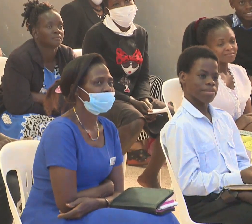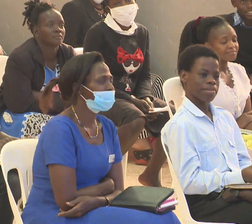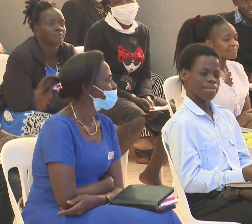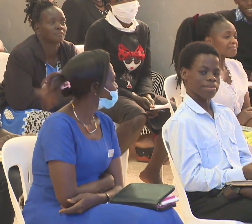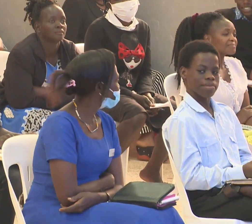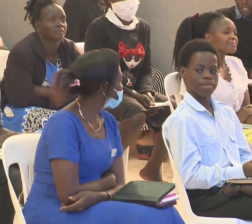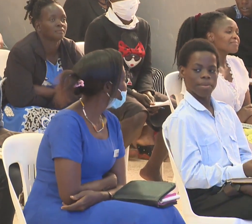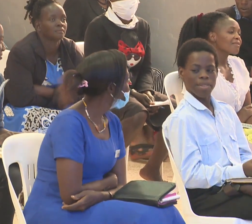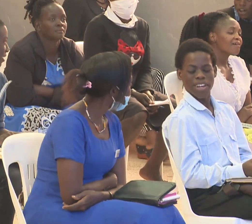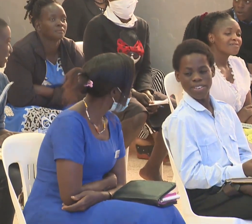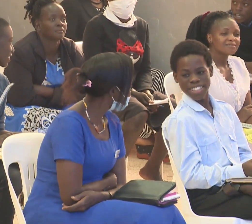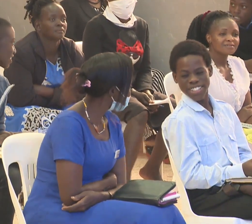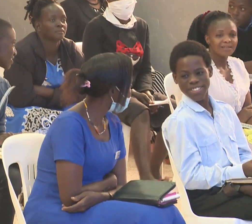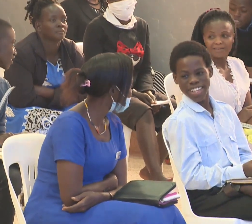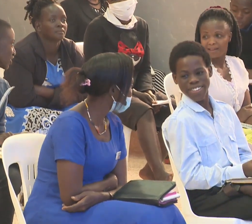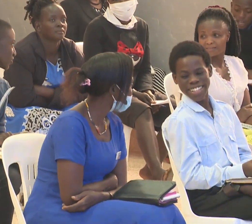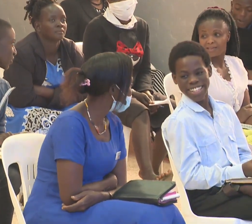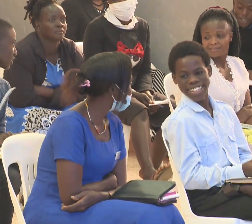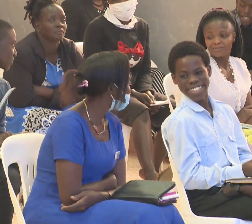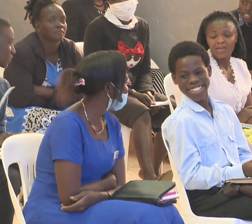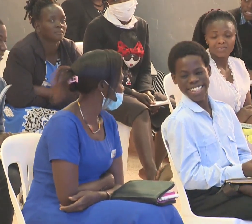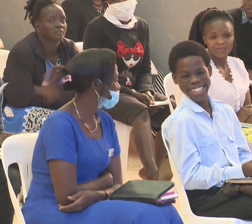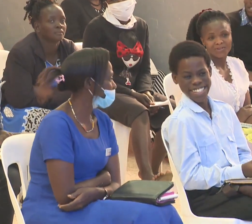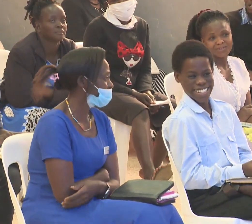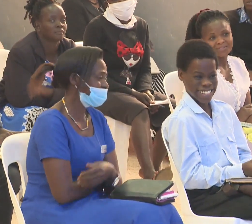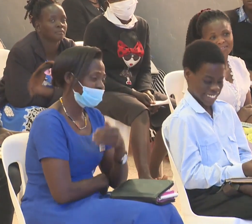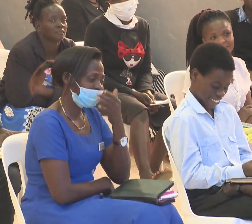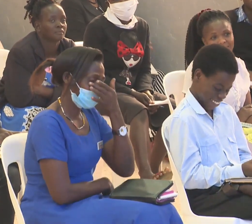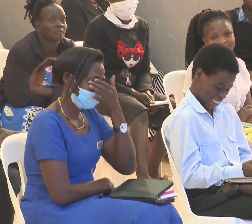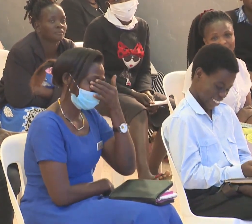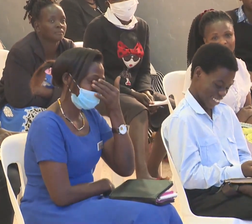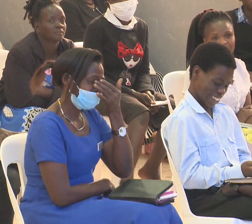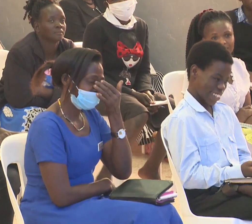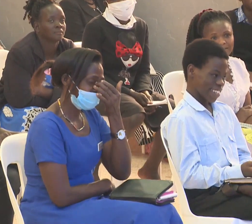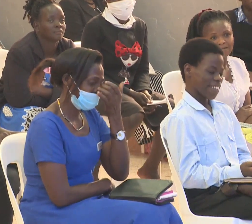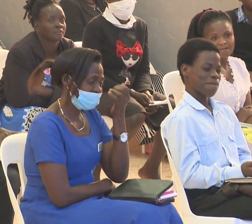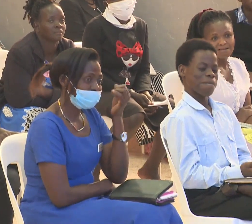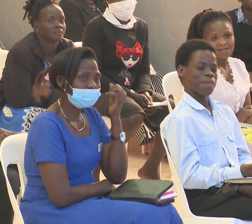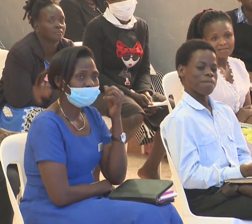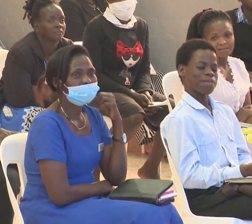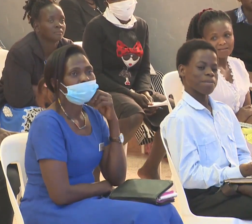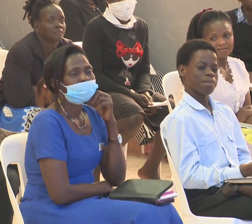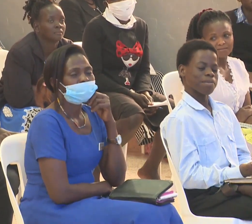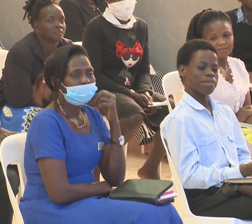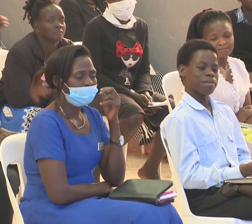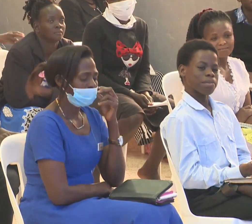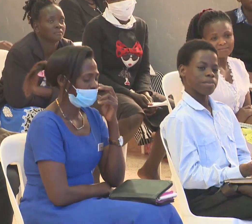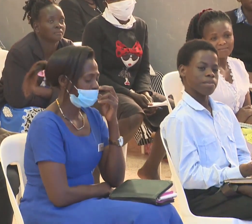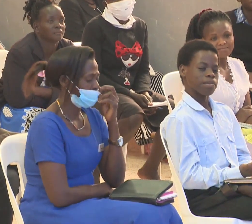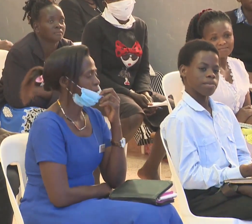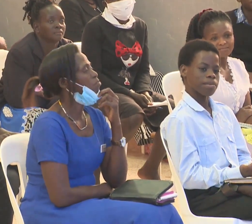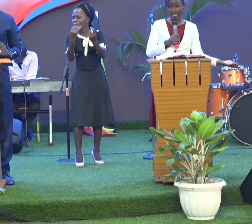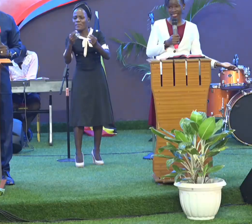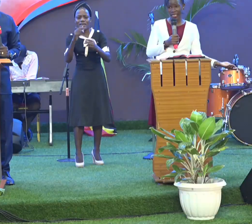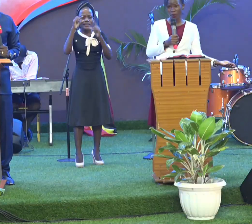mulala wegendereze chintu echi. Tell another one, be careful of that thing. Na yeni neighbor buzo tuloyani. But I have questions,